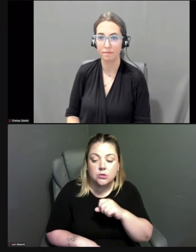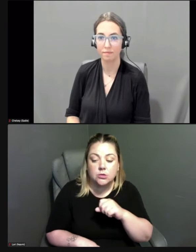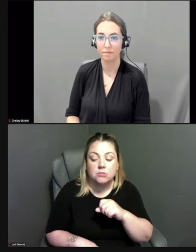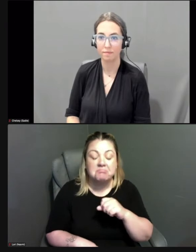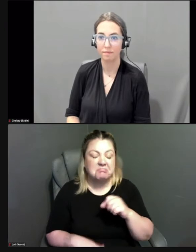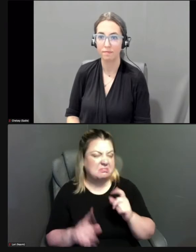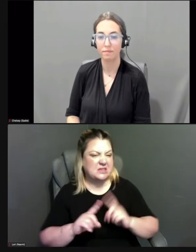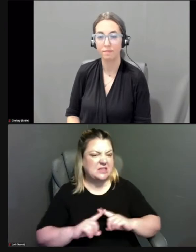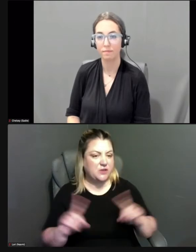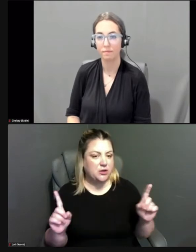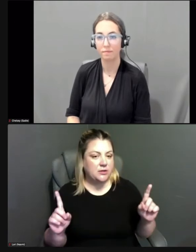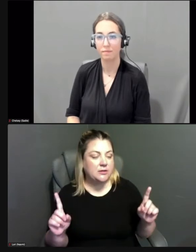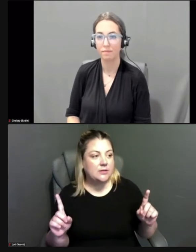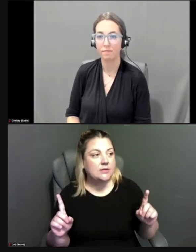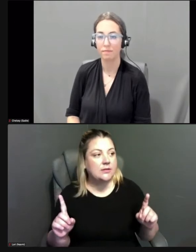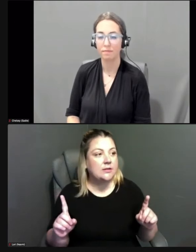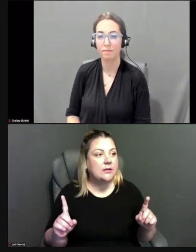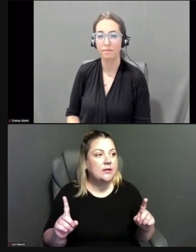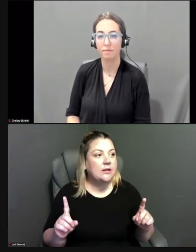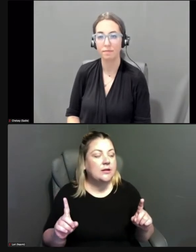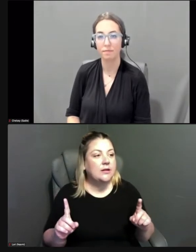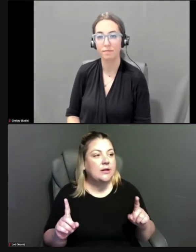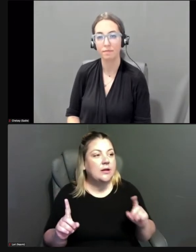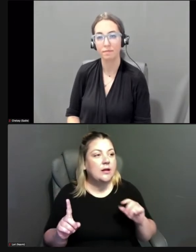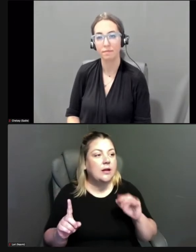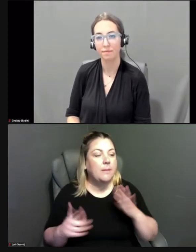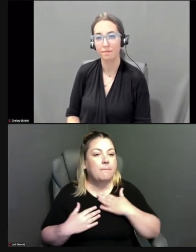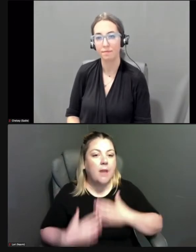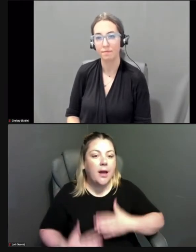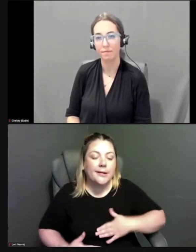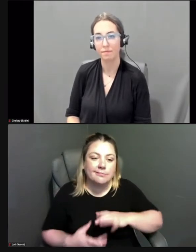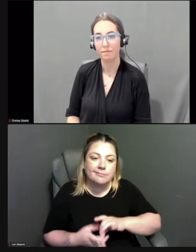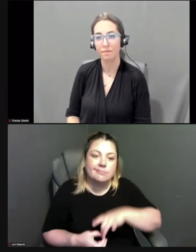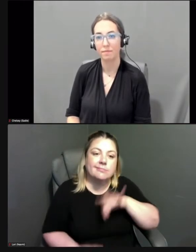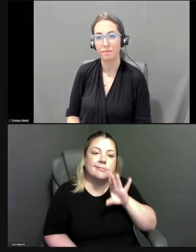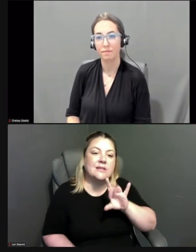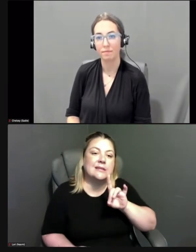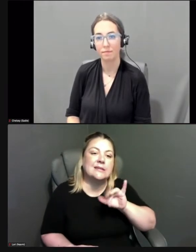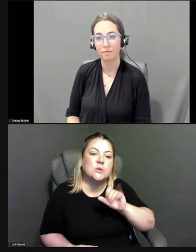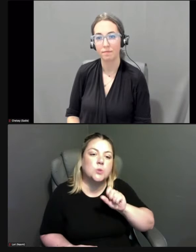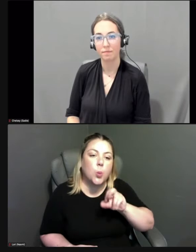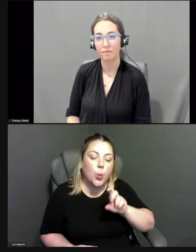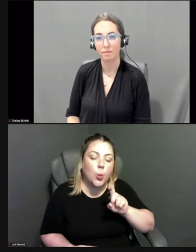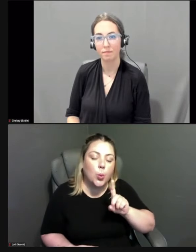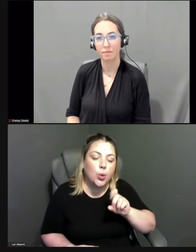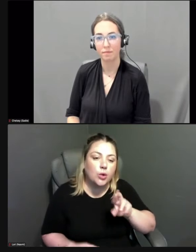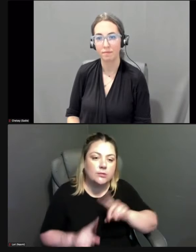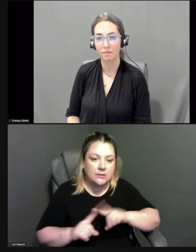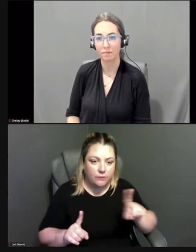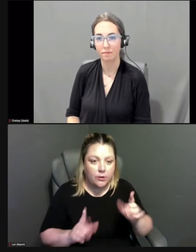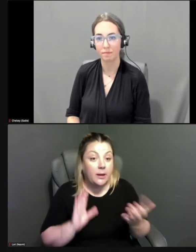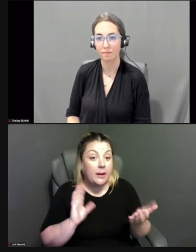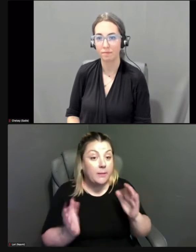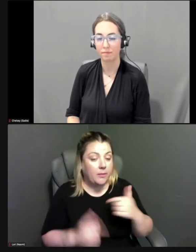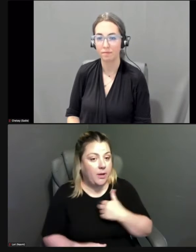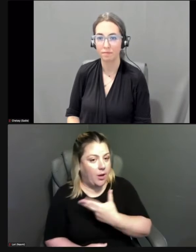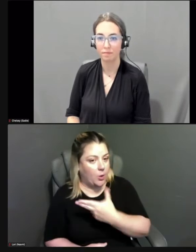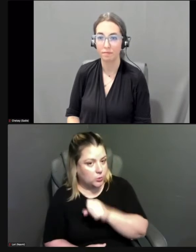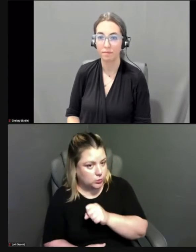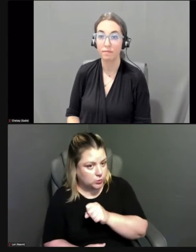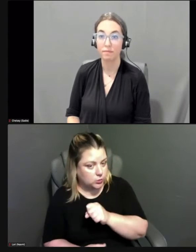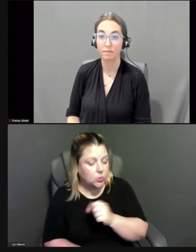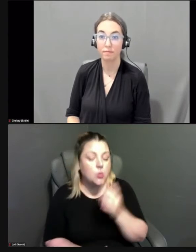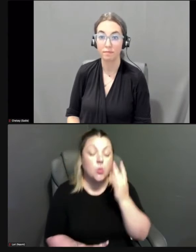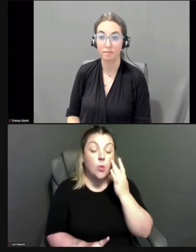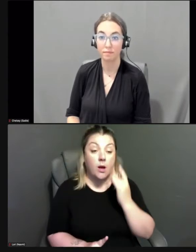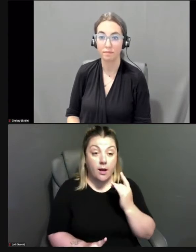a different version of a disordered relationship with my body. I think that part of that is that it was a time where I just